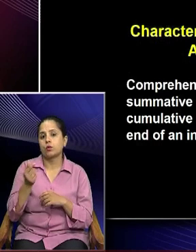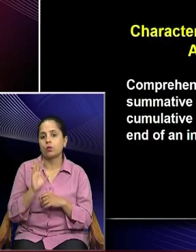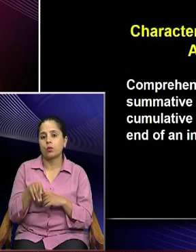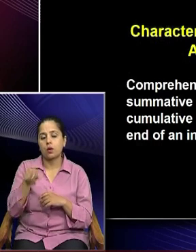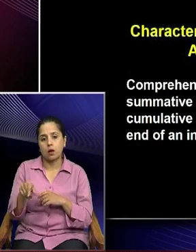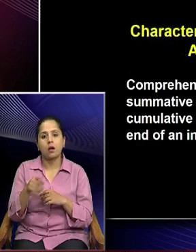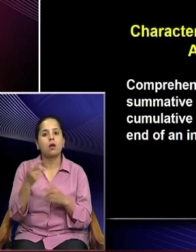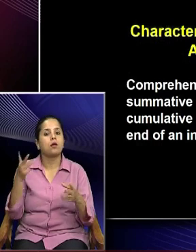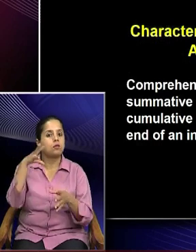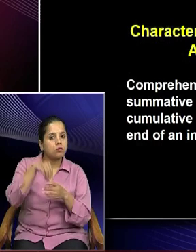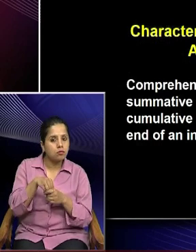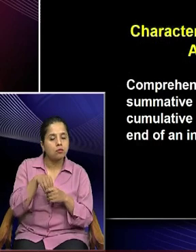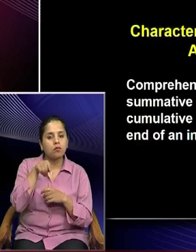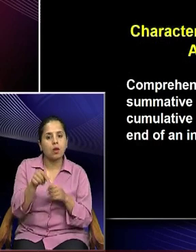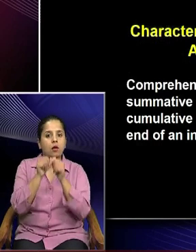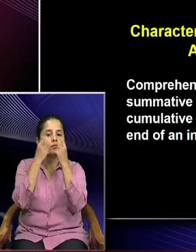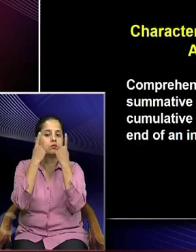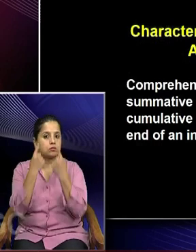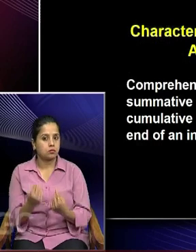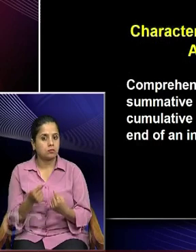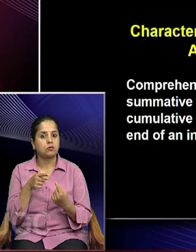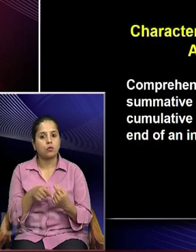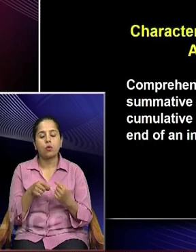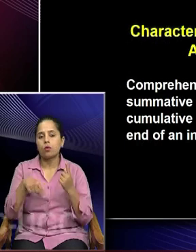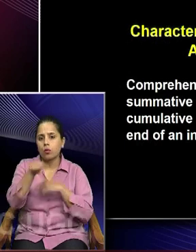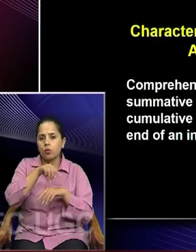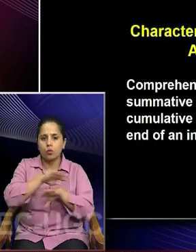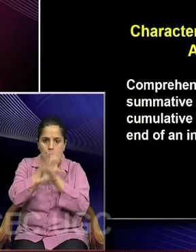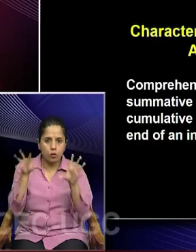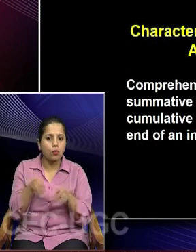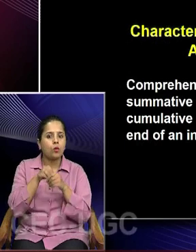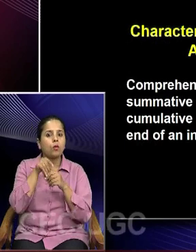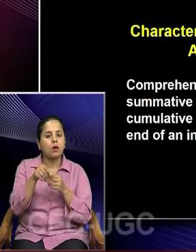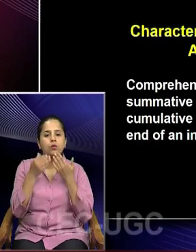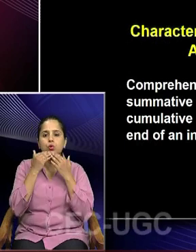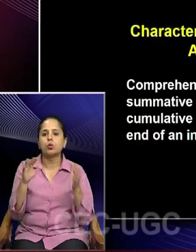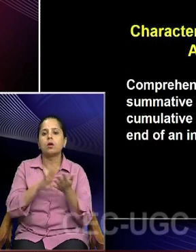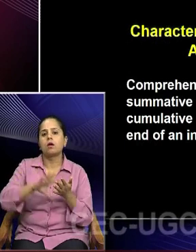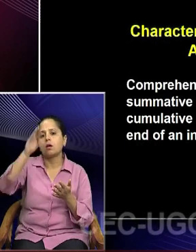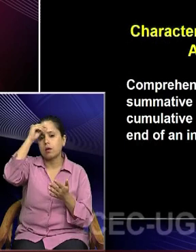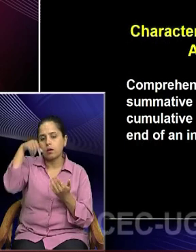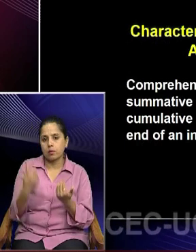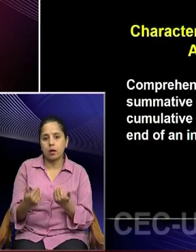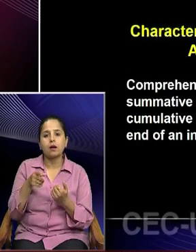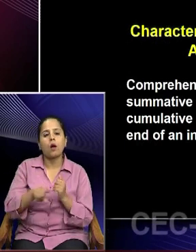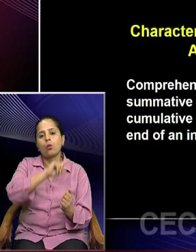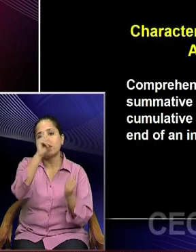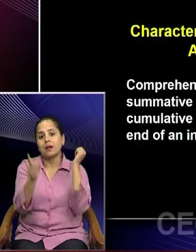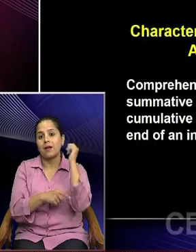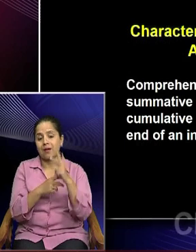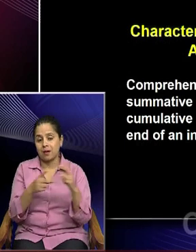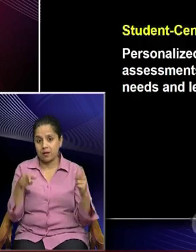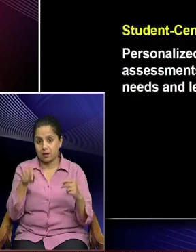summative assessment to evaluate the cumulative student learning at the end of